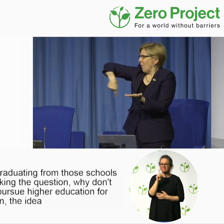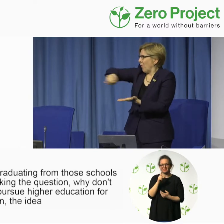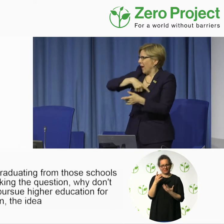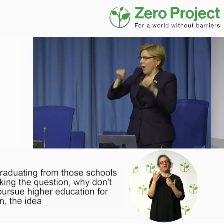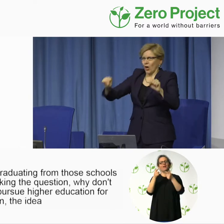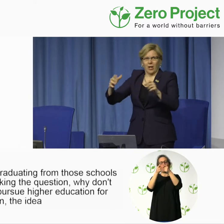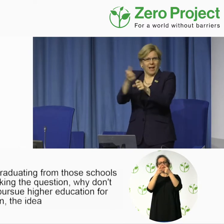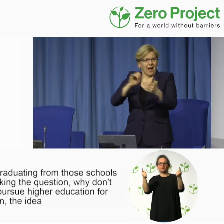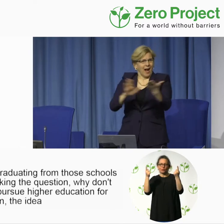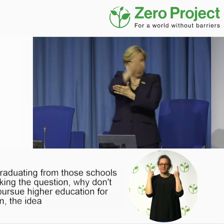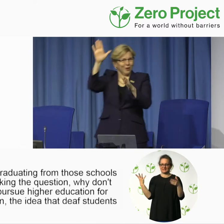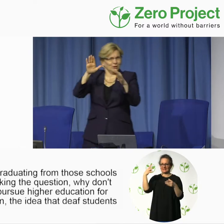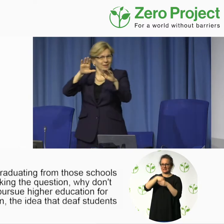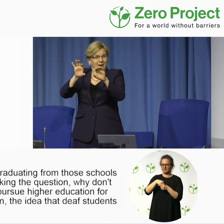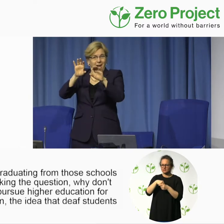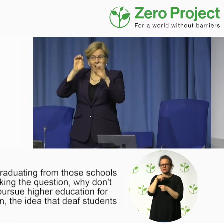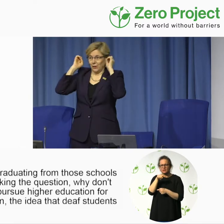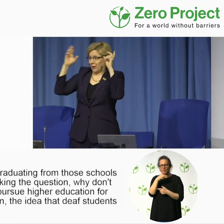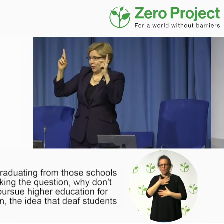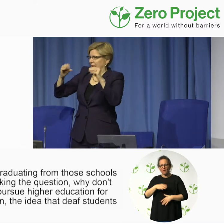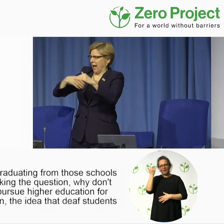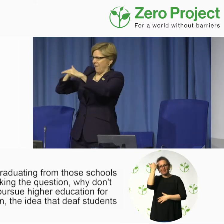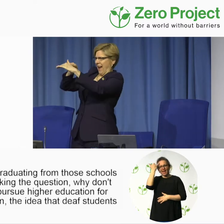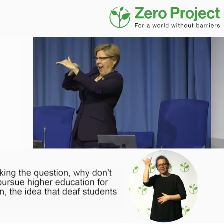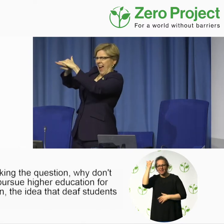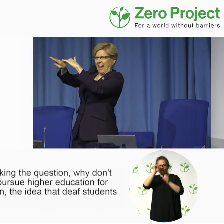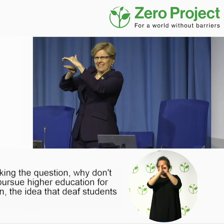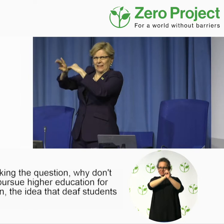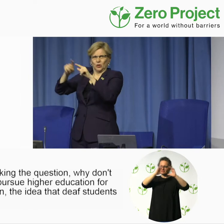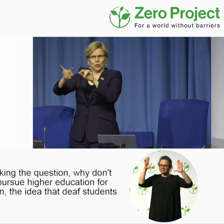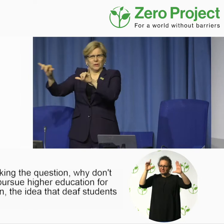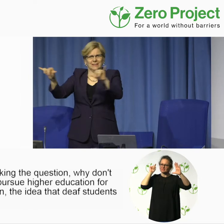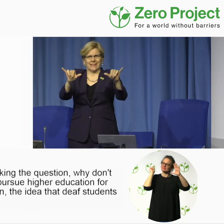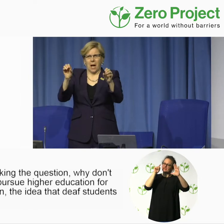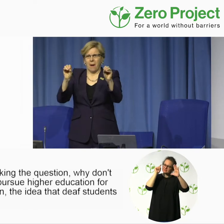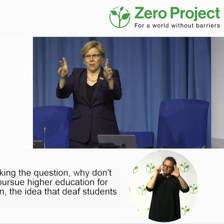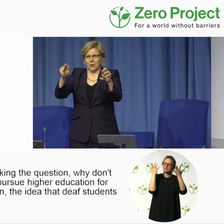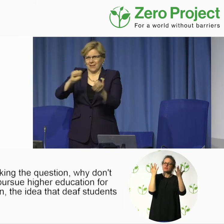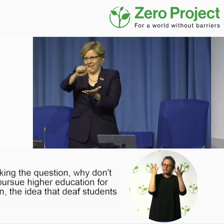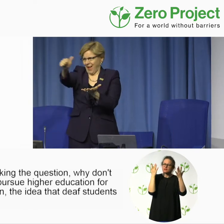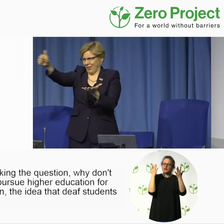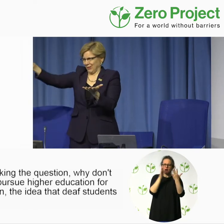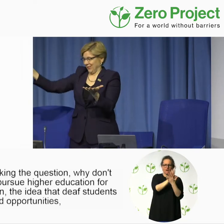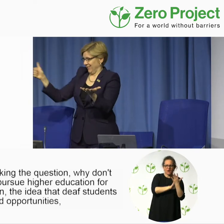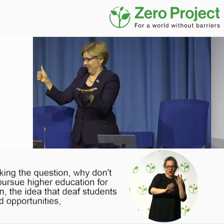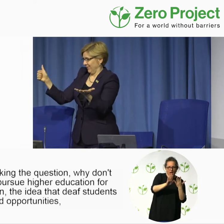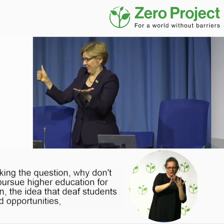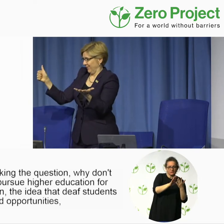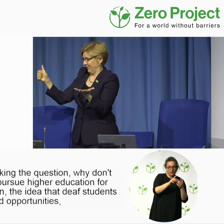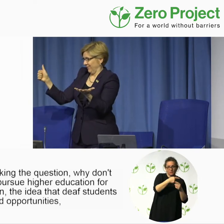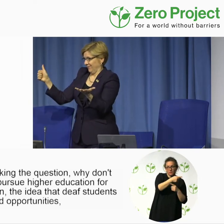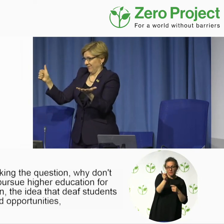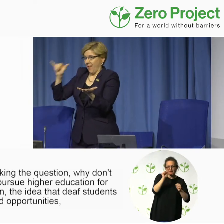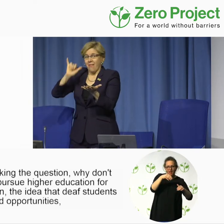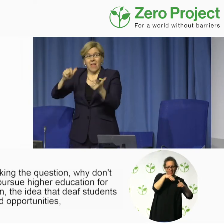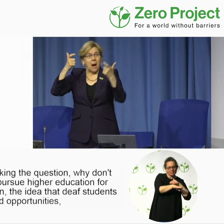great vision, the idea that deaf students can get higher education access and have the same